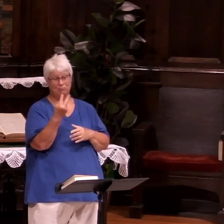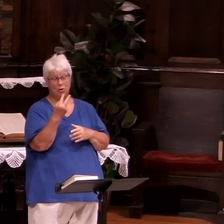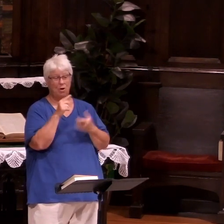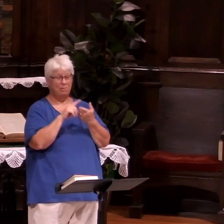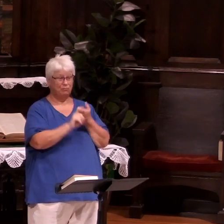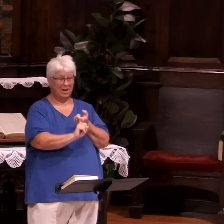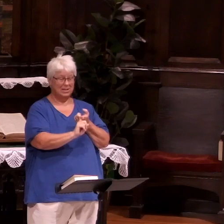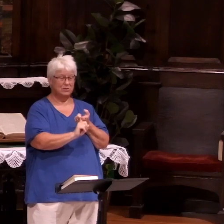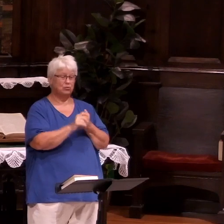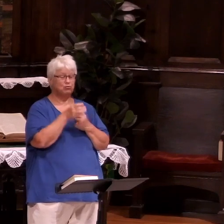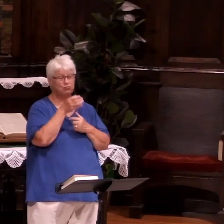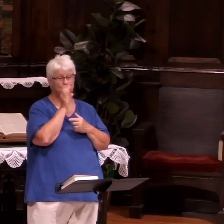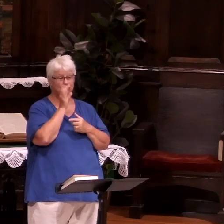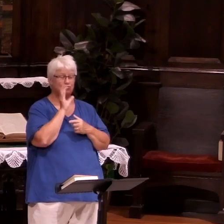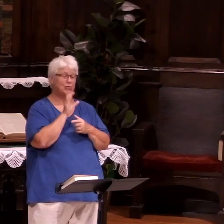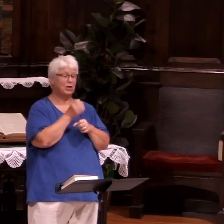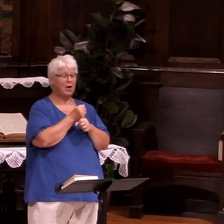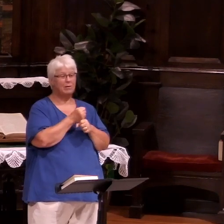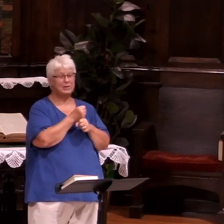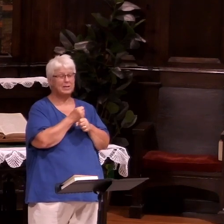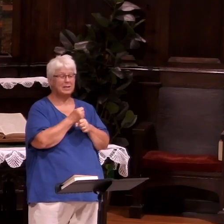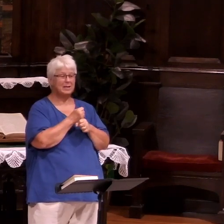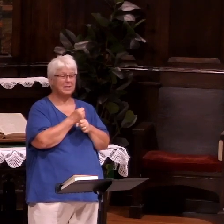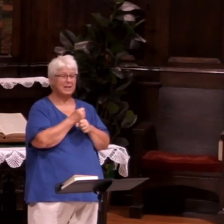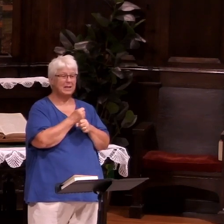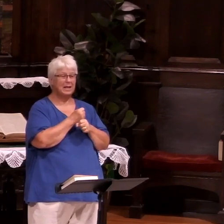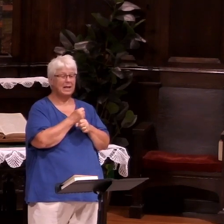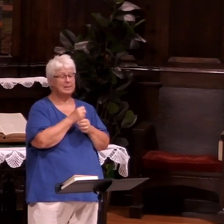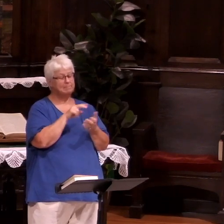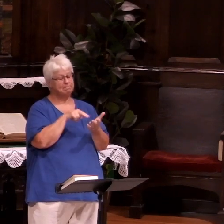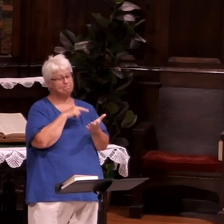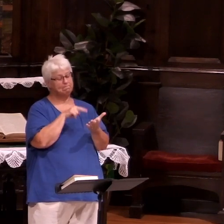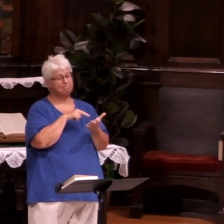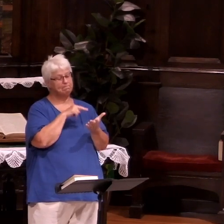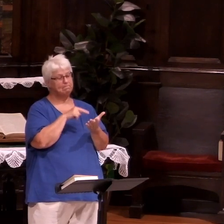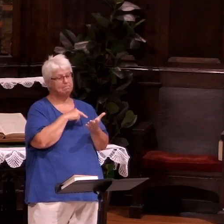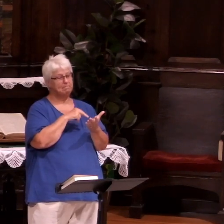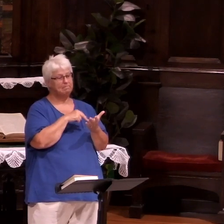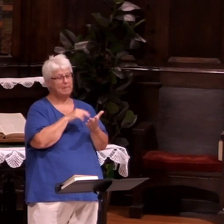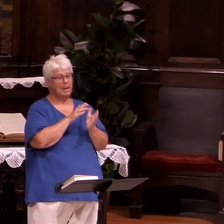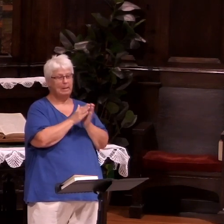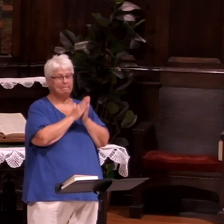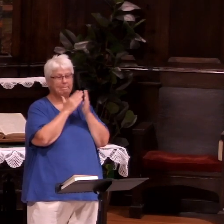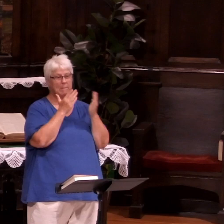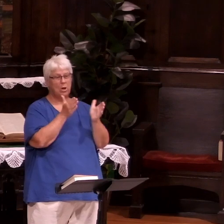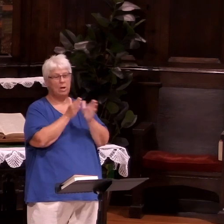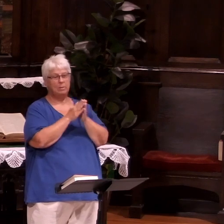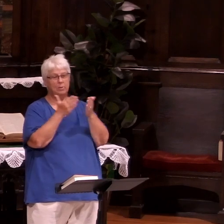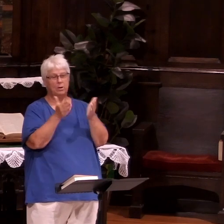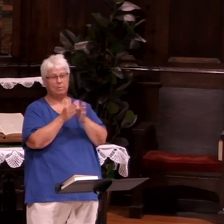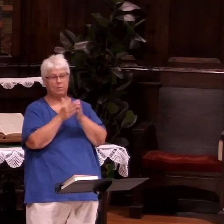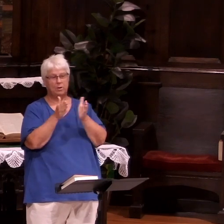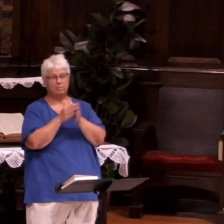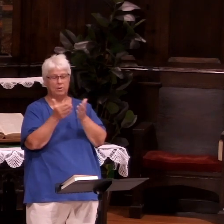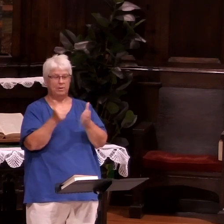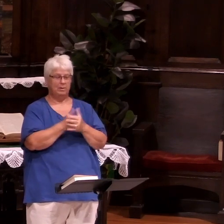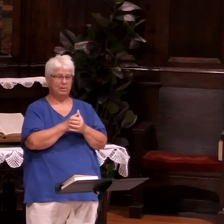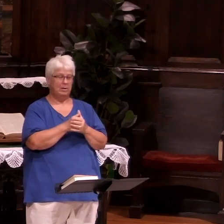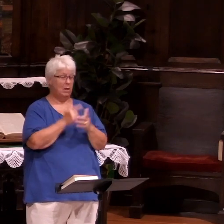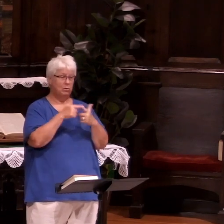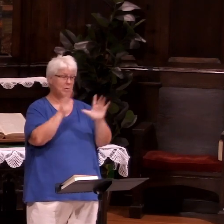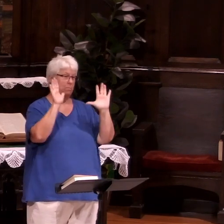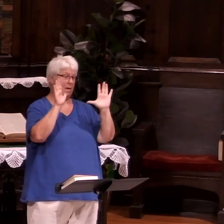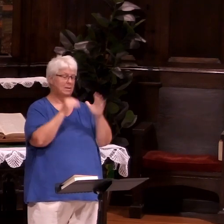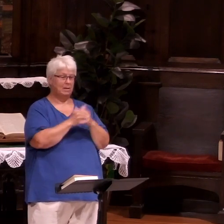friends sipping on Frappuccinos and flipping through a mountain of books. It was